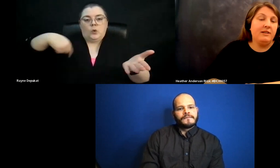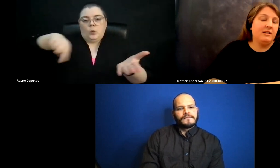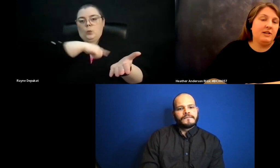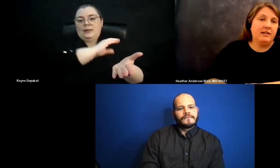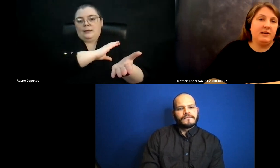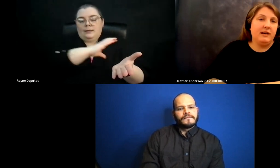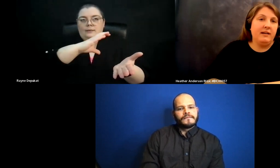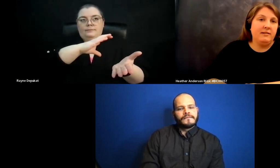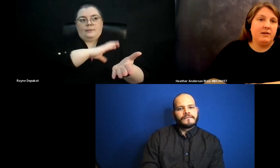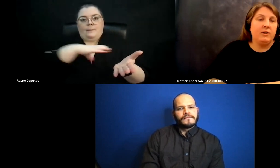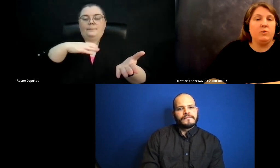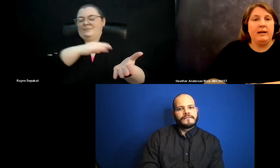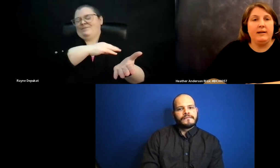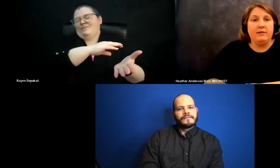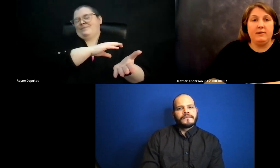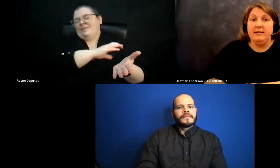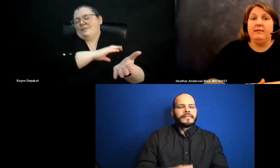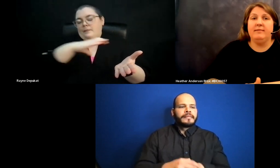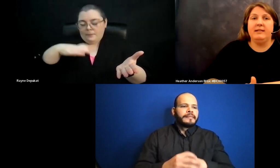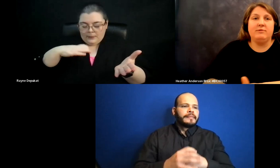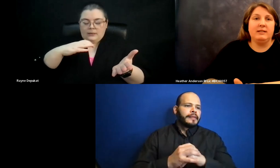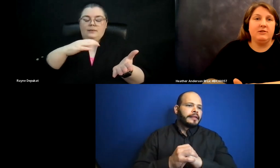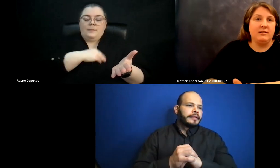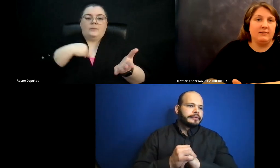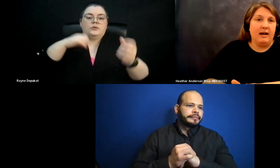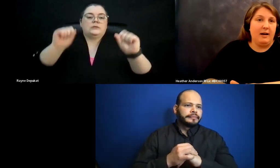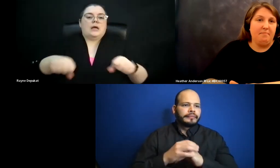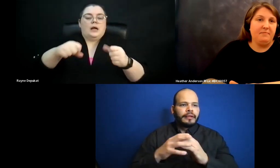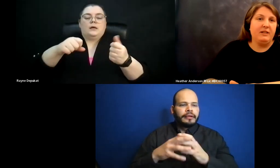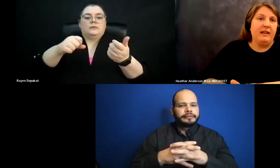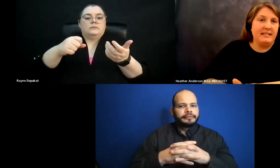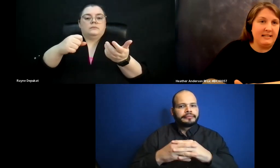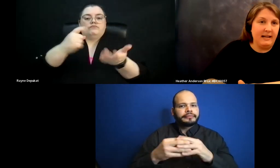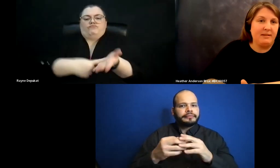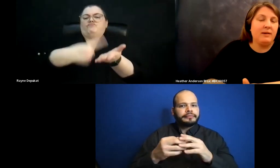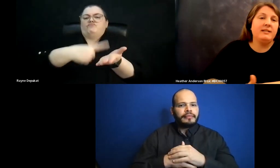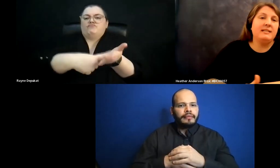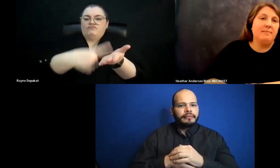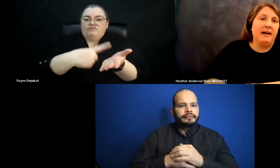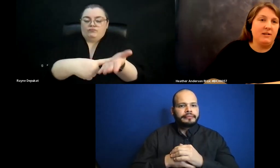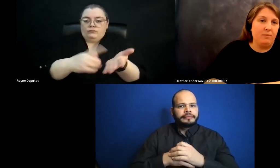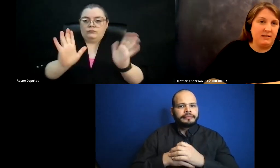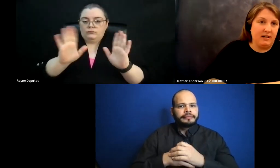The agenda is quite, it's really just really light tonight, because I wanted to keep it as an open